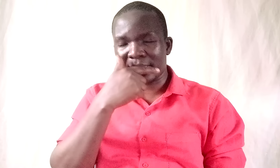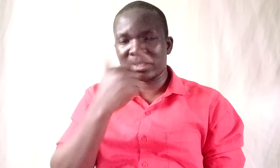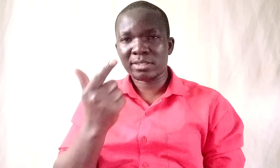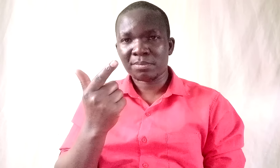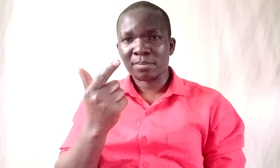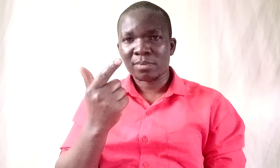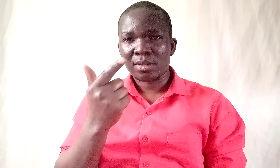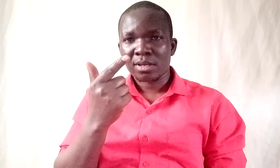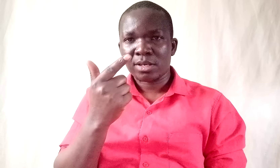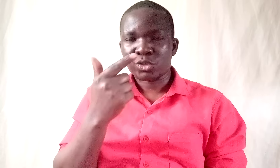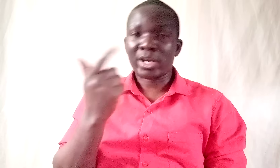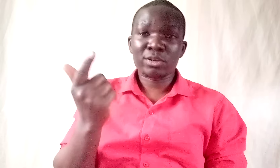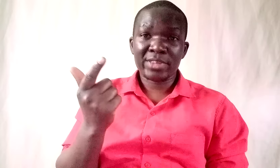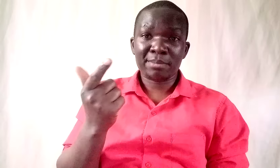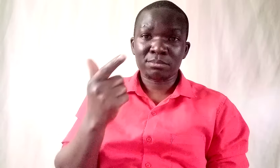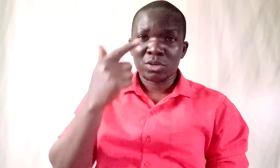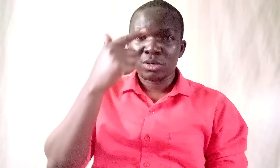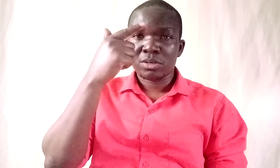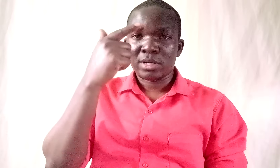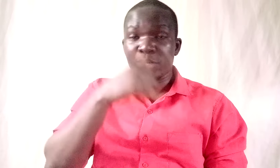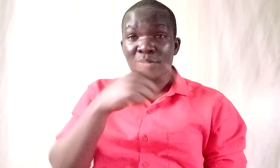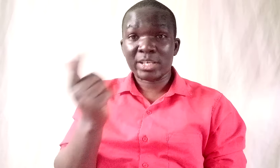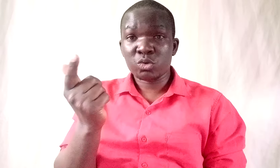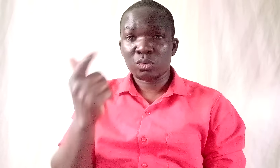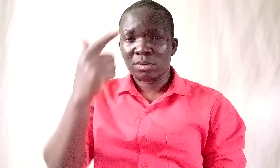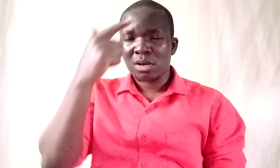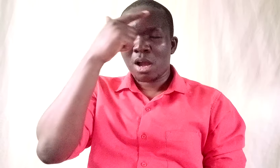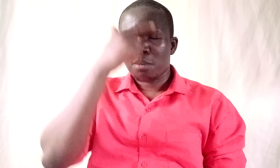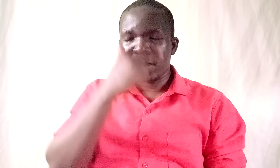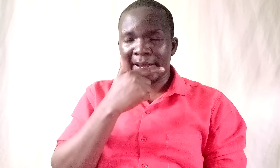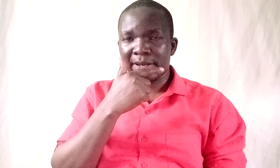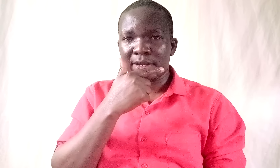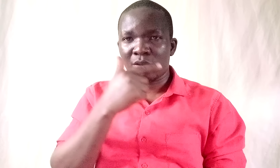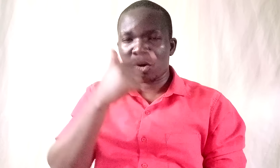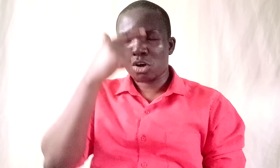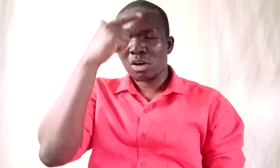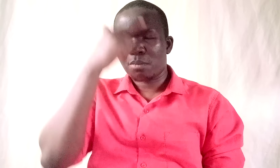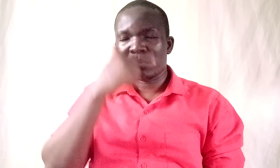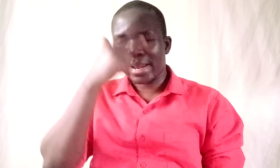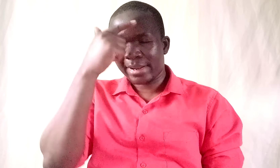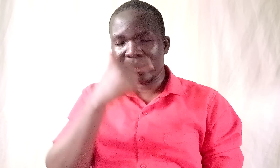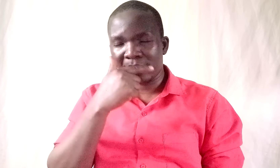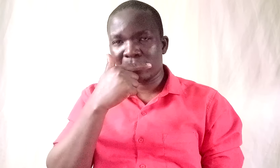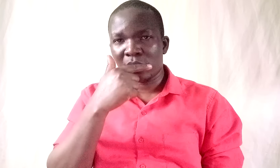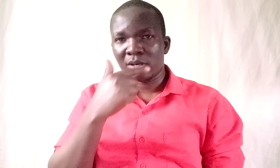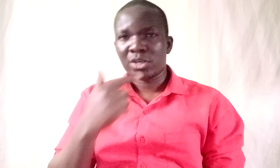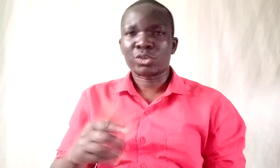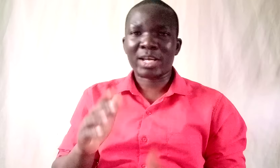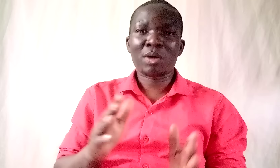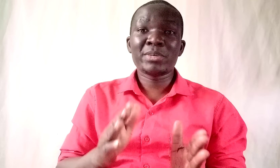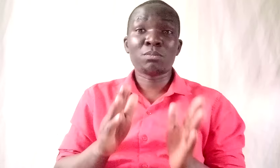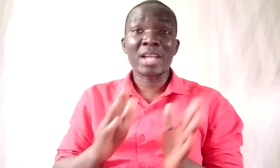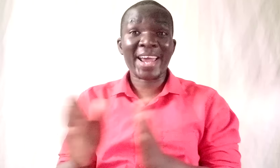this. So n of them, n of the two, blind or blind. So that one means blind